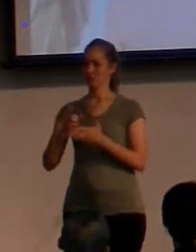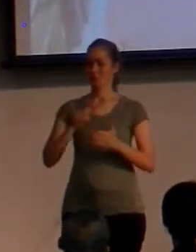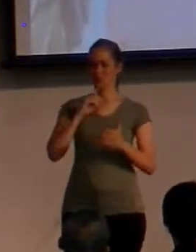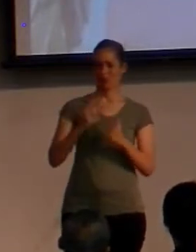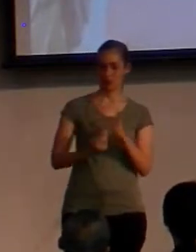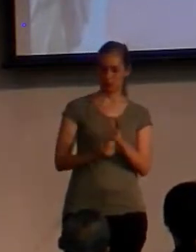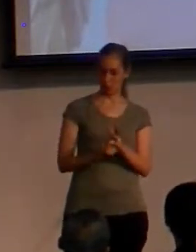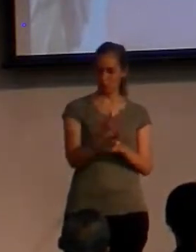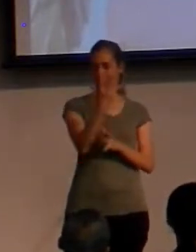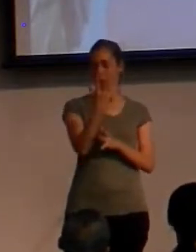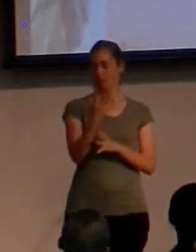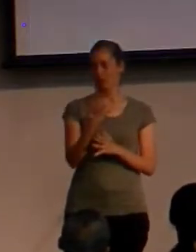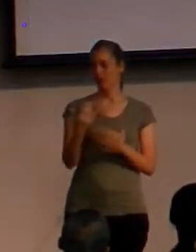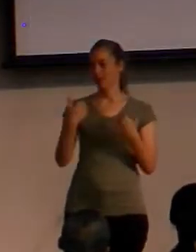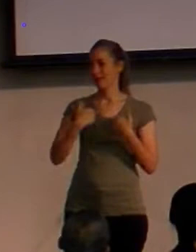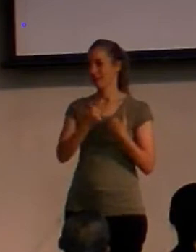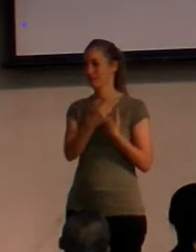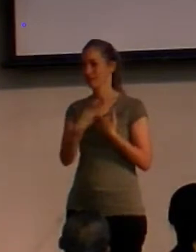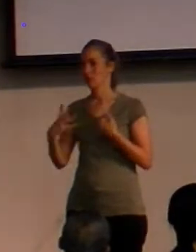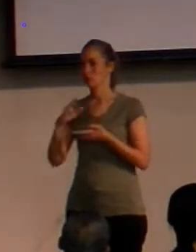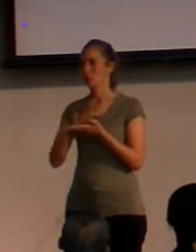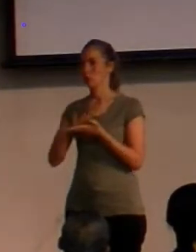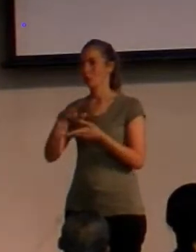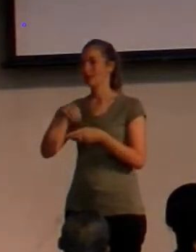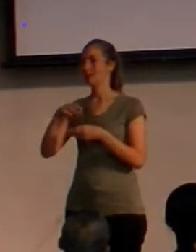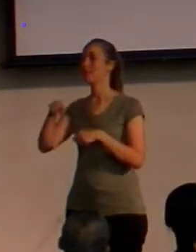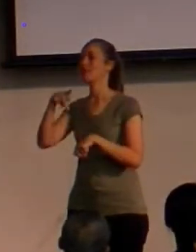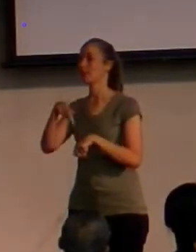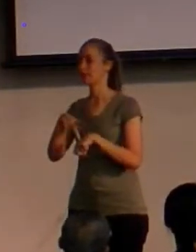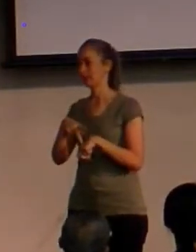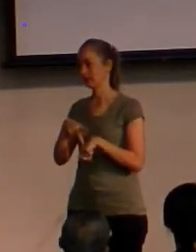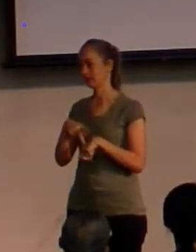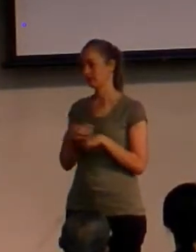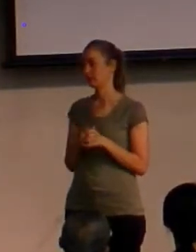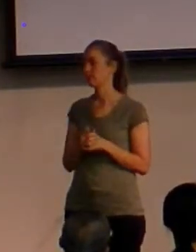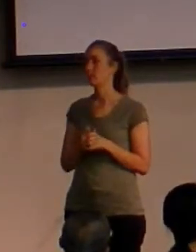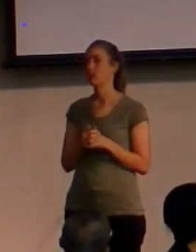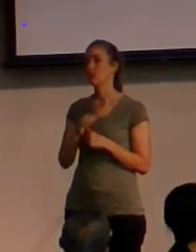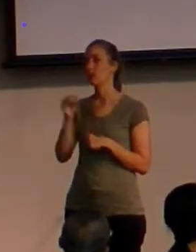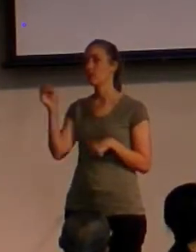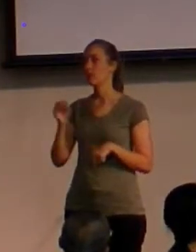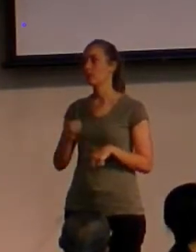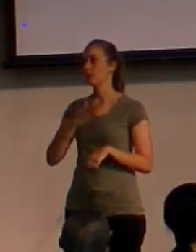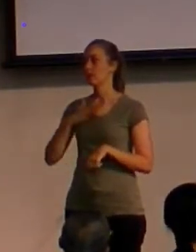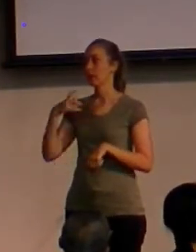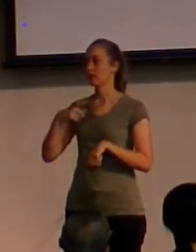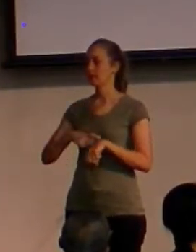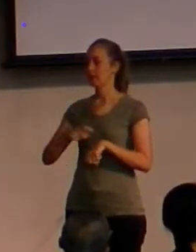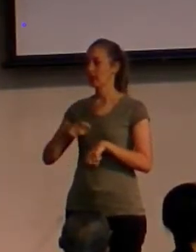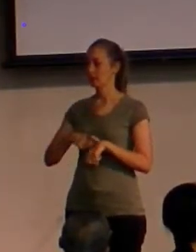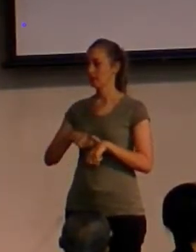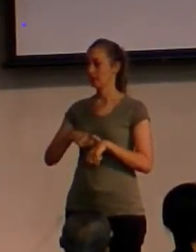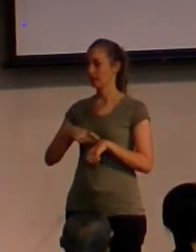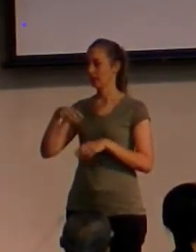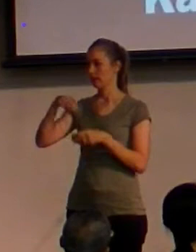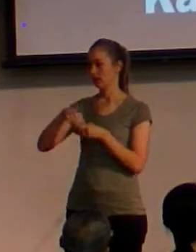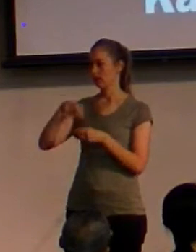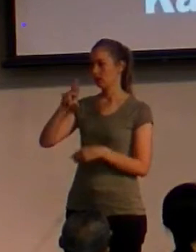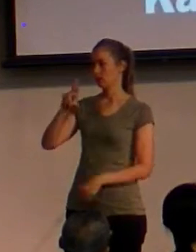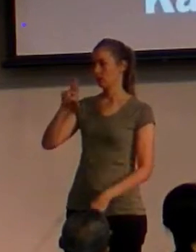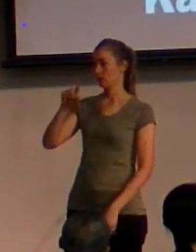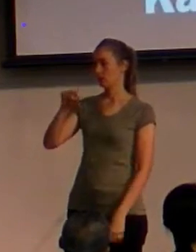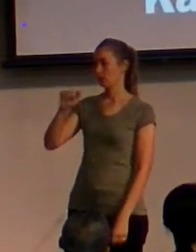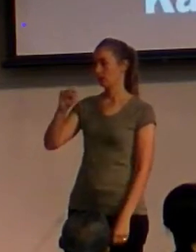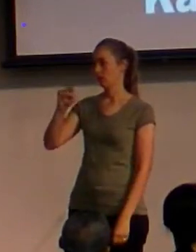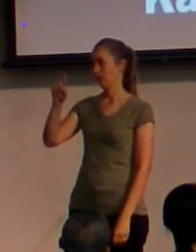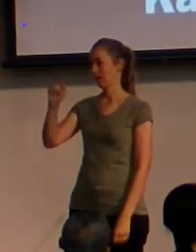Philippines. There are several, in fact. Spent most of the time there in Uganda, just over a